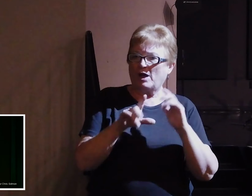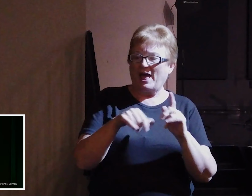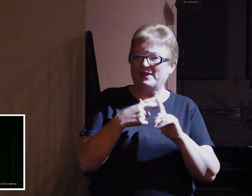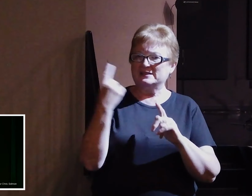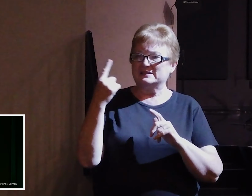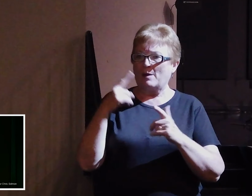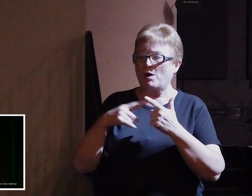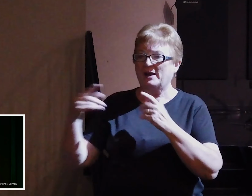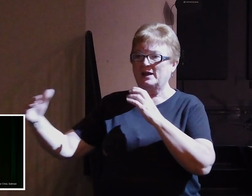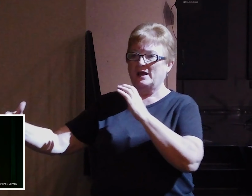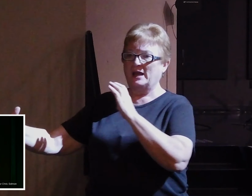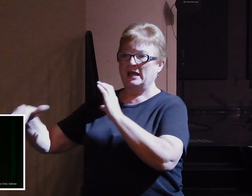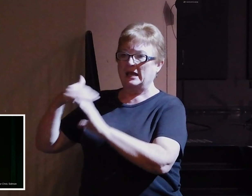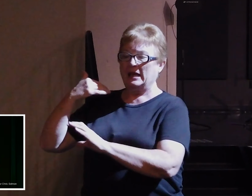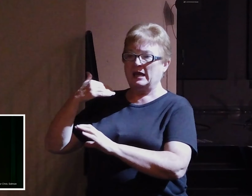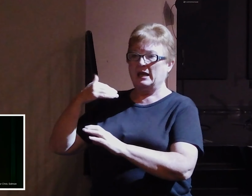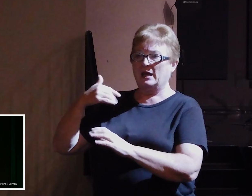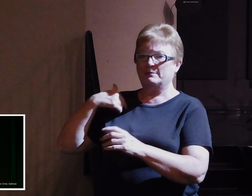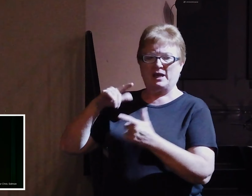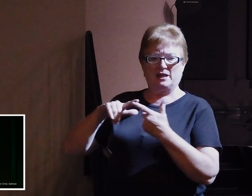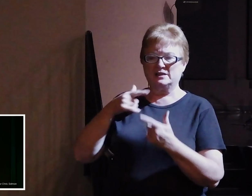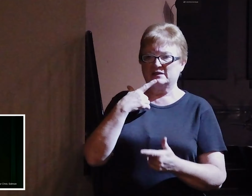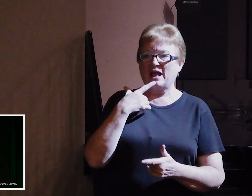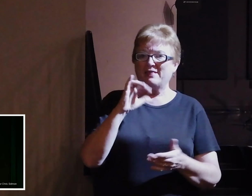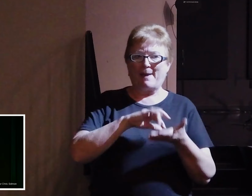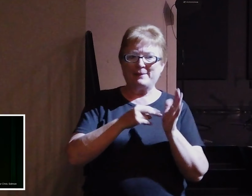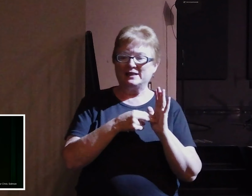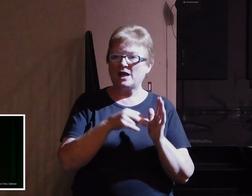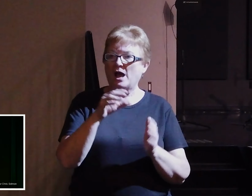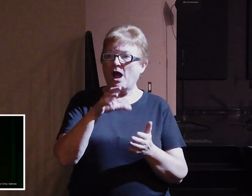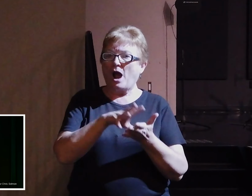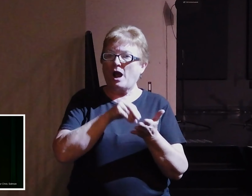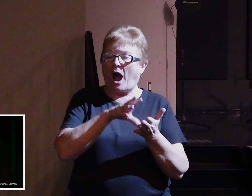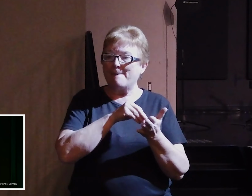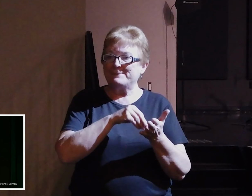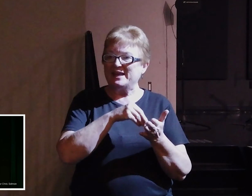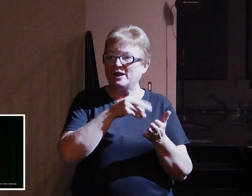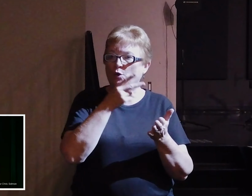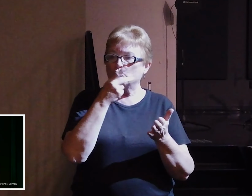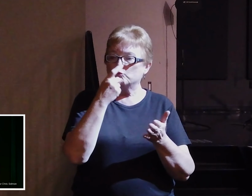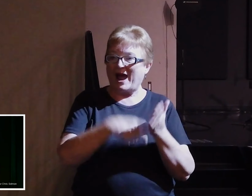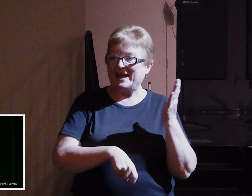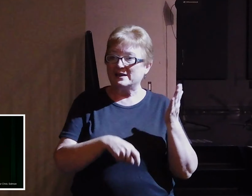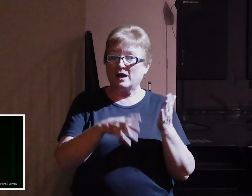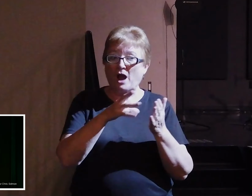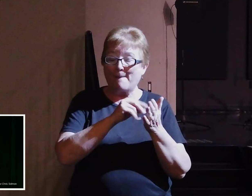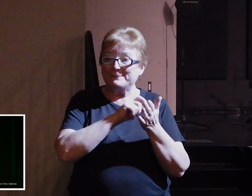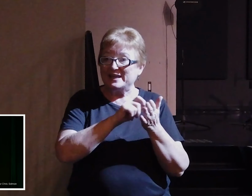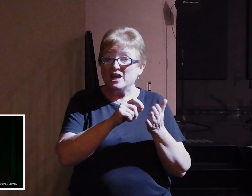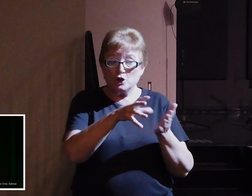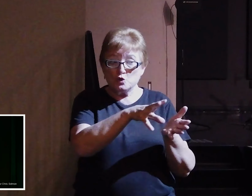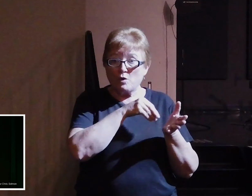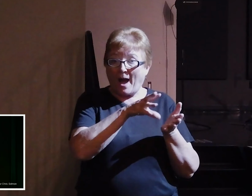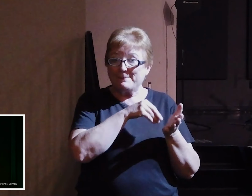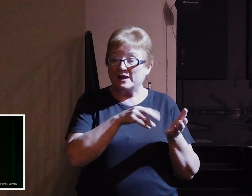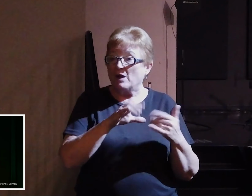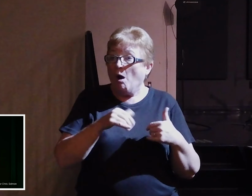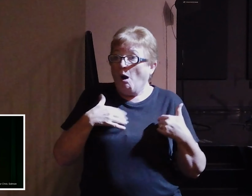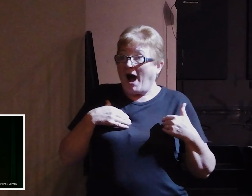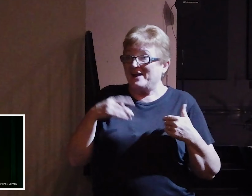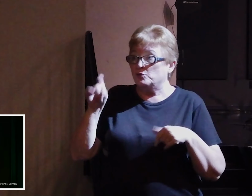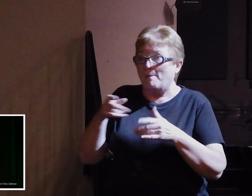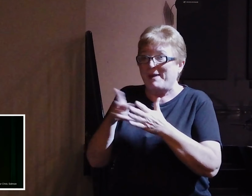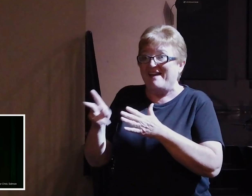that apparently that's like a copyright infringement, which I totally didn't know. And then we actually had to pay a fine because of this. I'm like, come on.